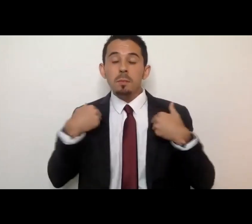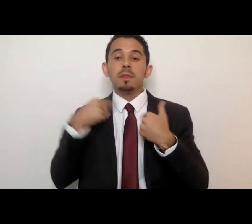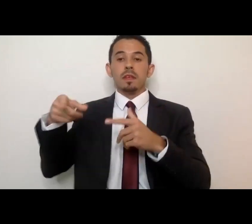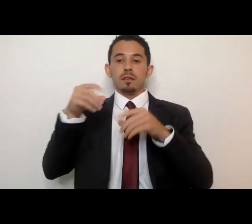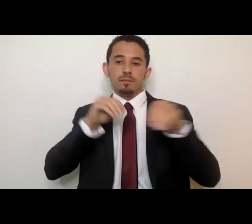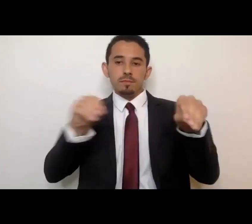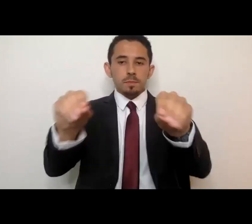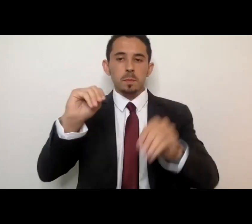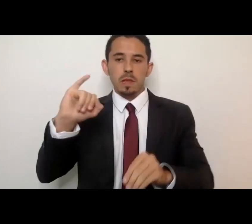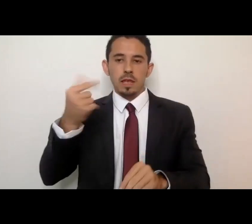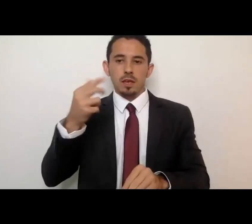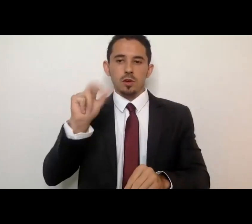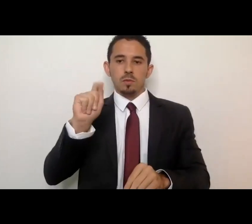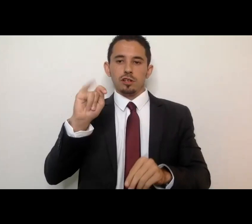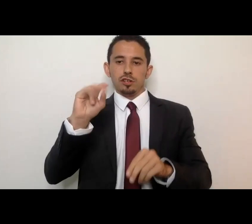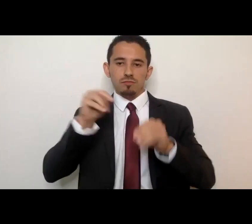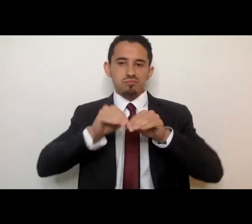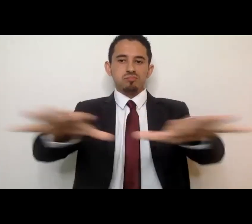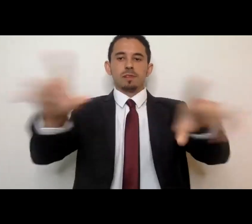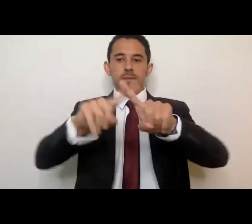Also, the migration of birds and animals.